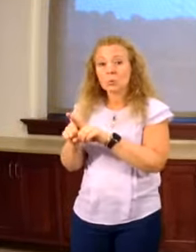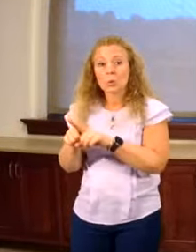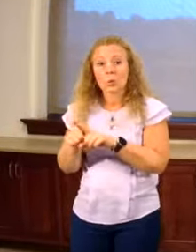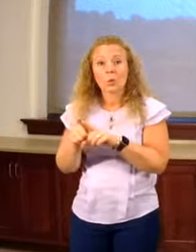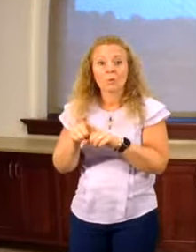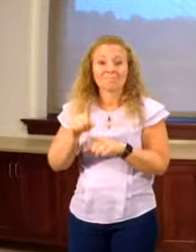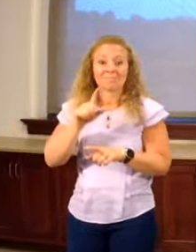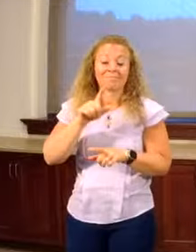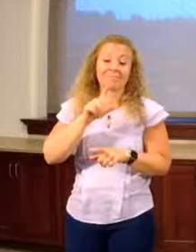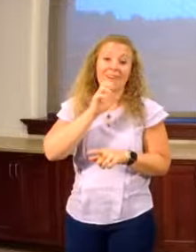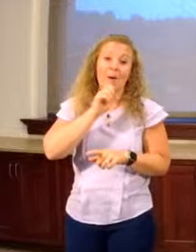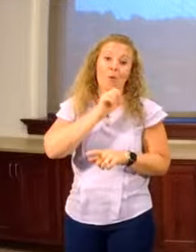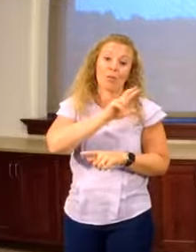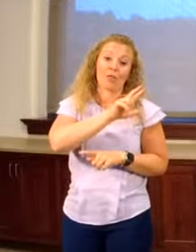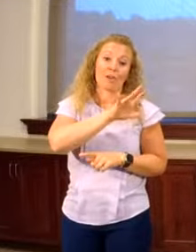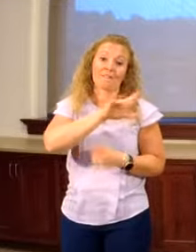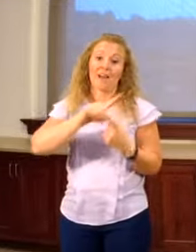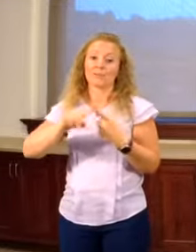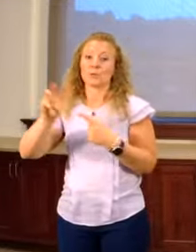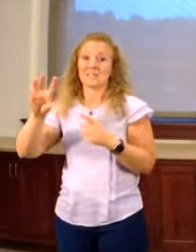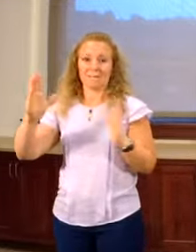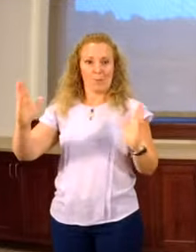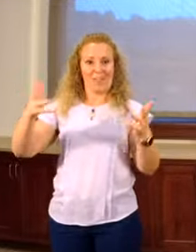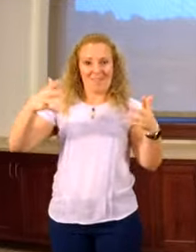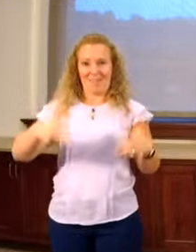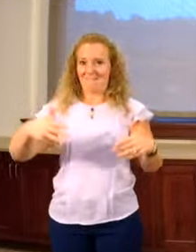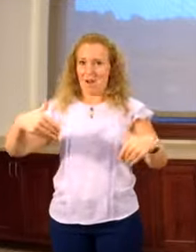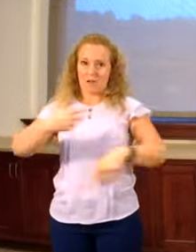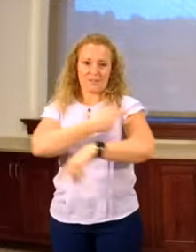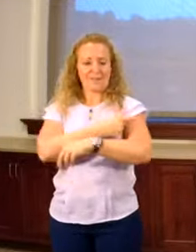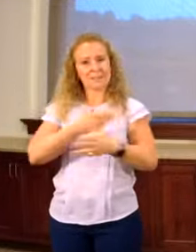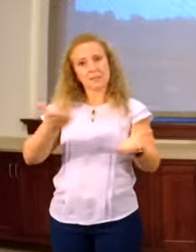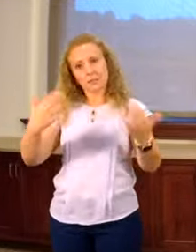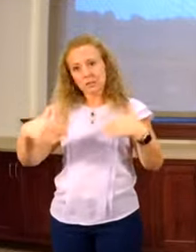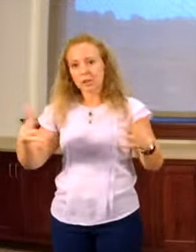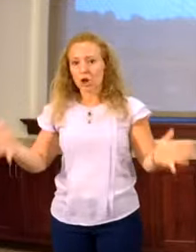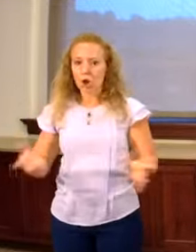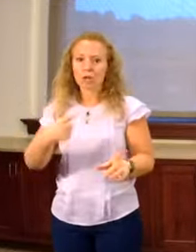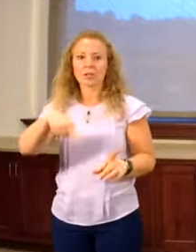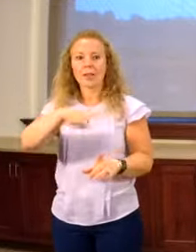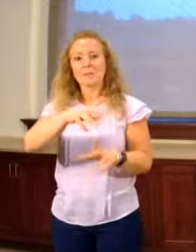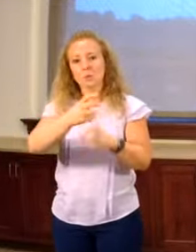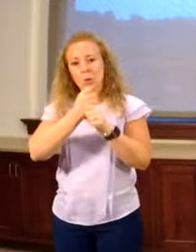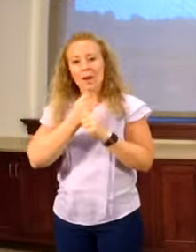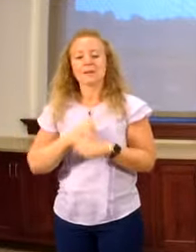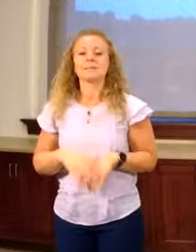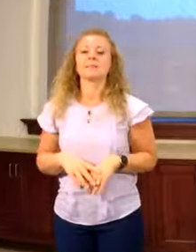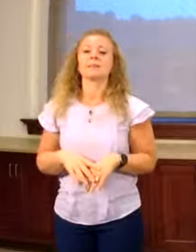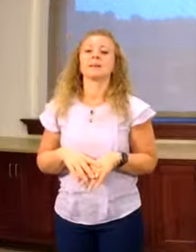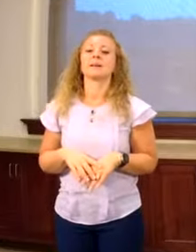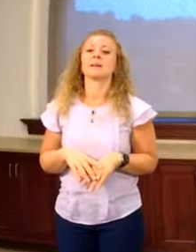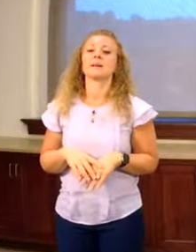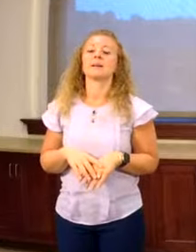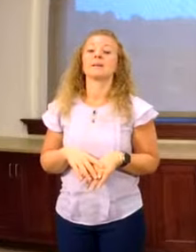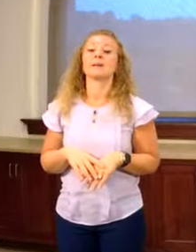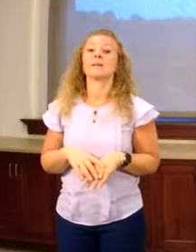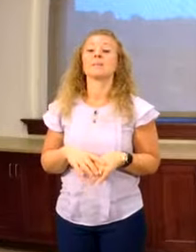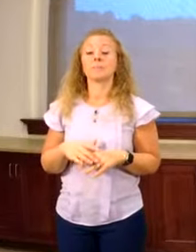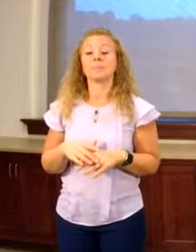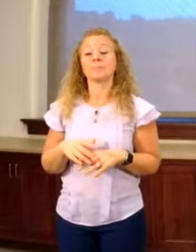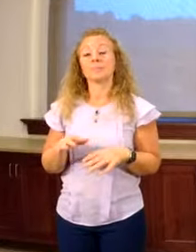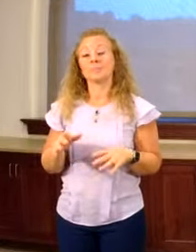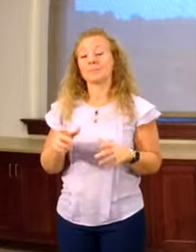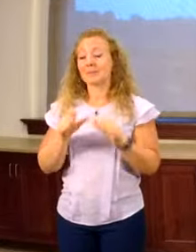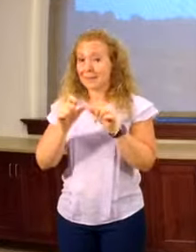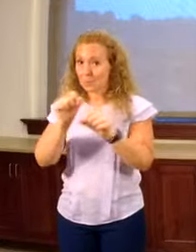from 35 to 64 who haven't been vaccinated as well. So let's keep working to get as safe and healthy